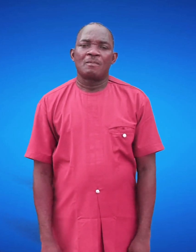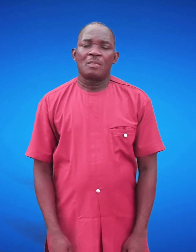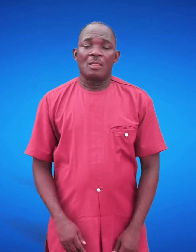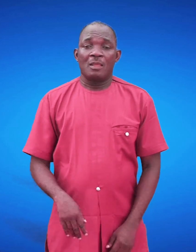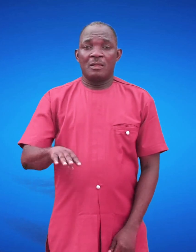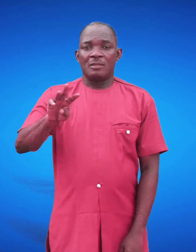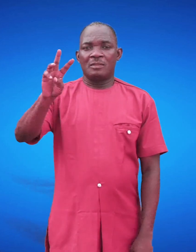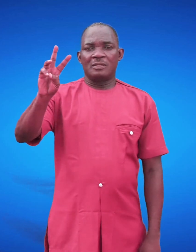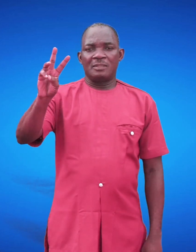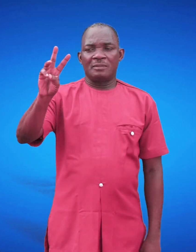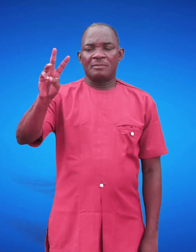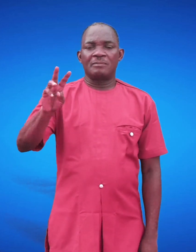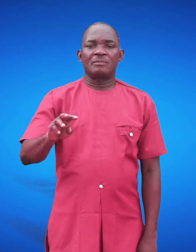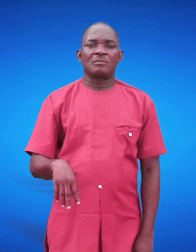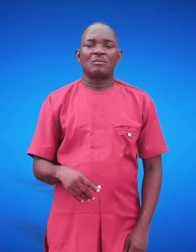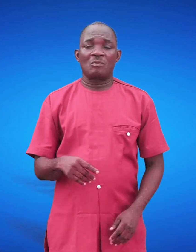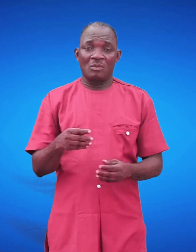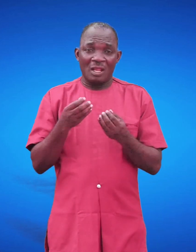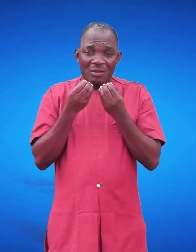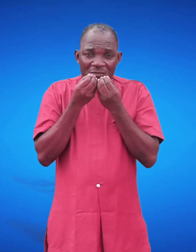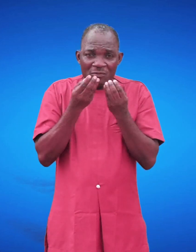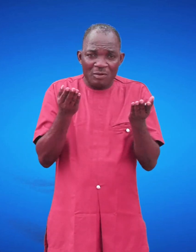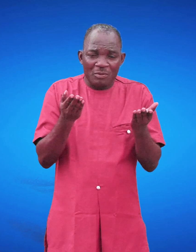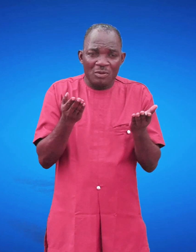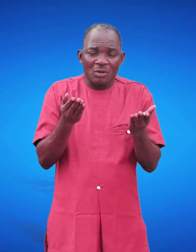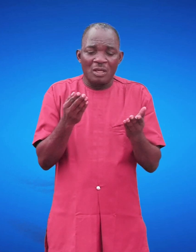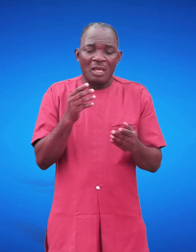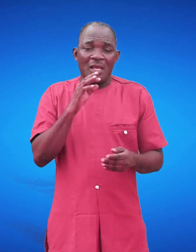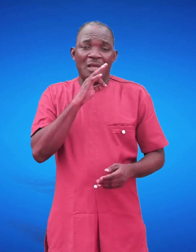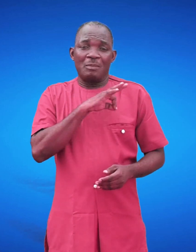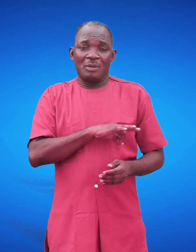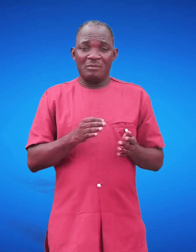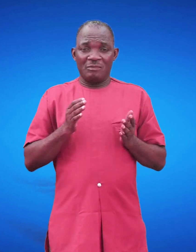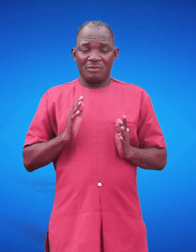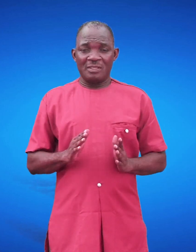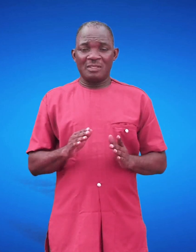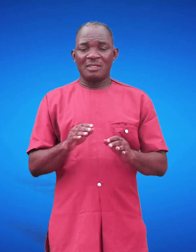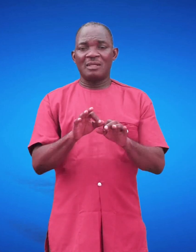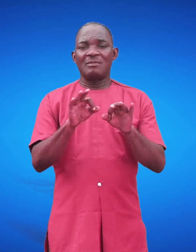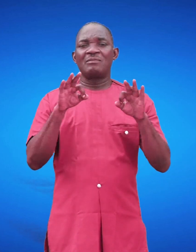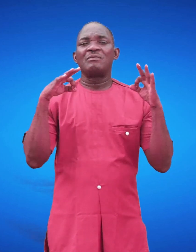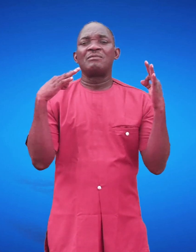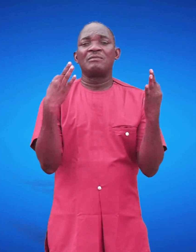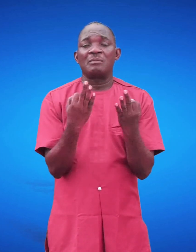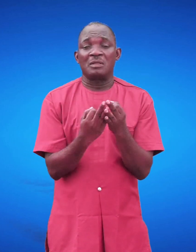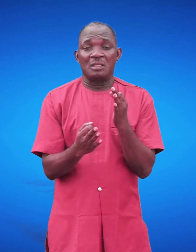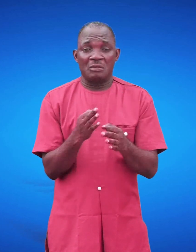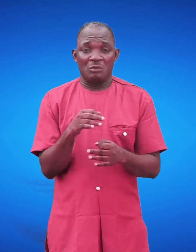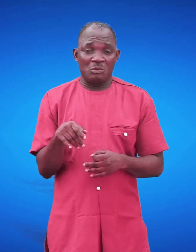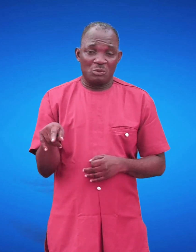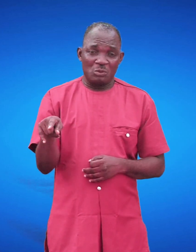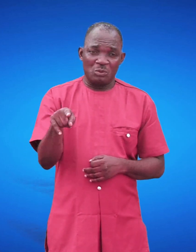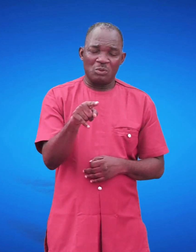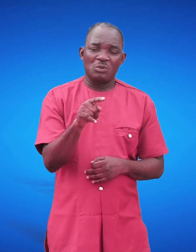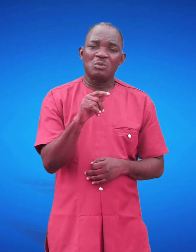6. Informing the beneficiary household if you are unable